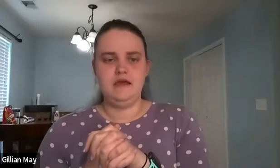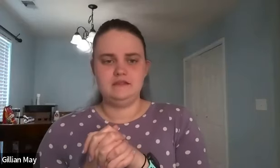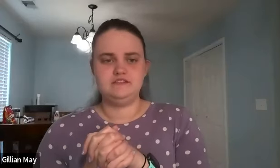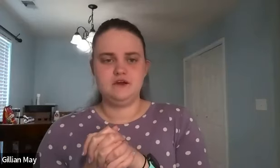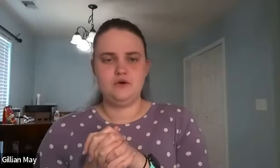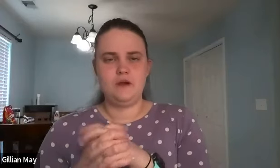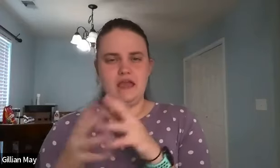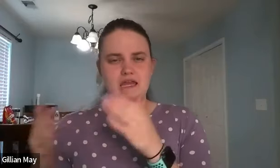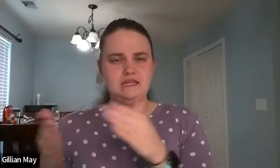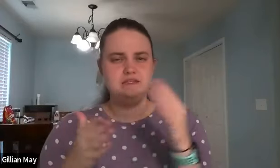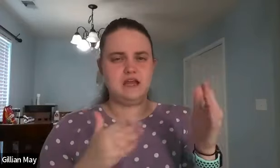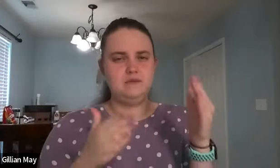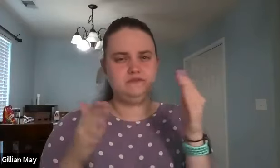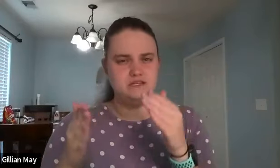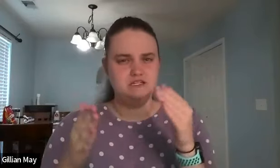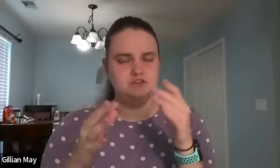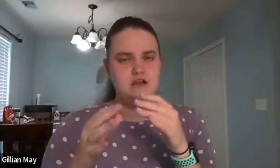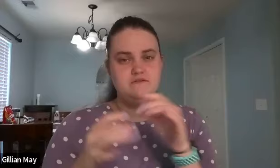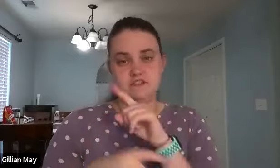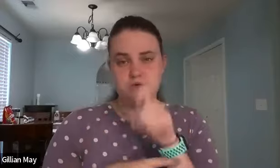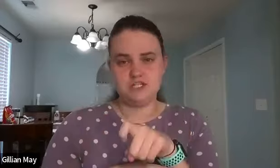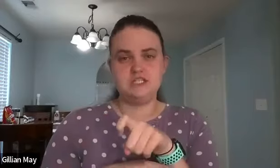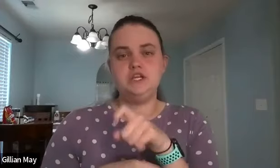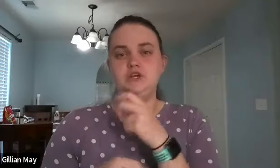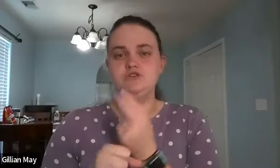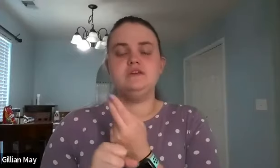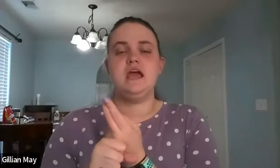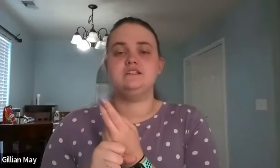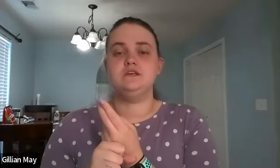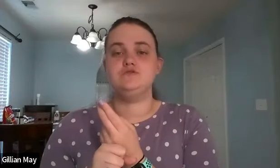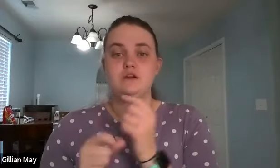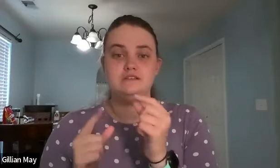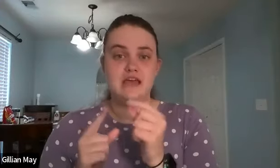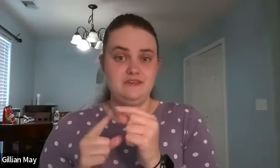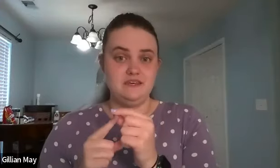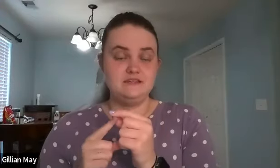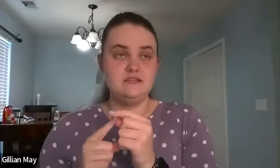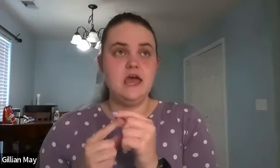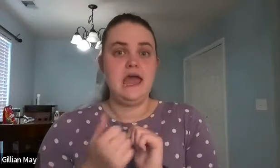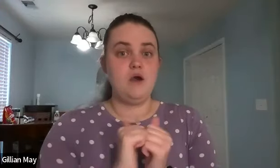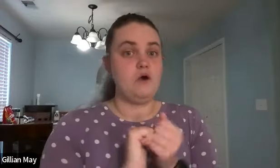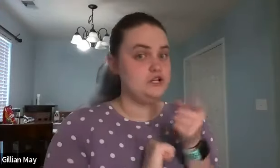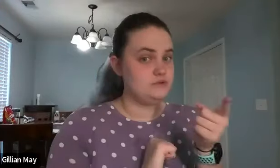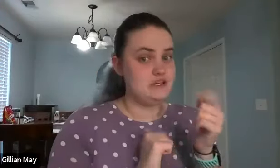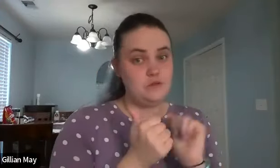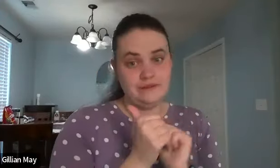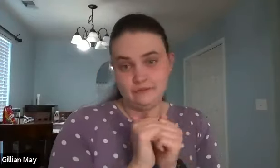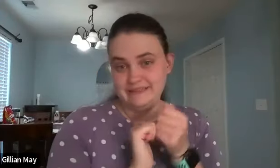And so any type of sentence you're going to have that's a question usually has those words at the end. How are you is the only really